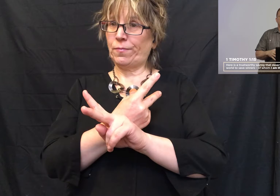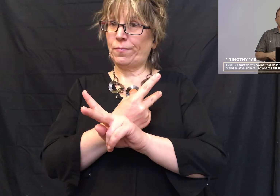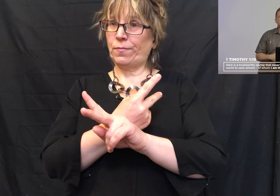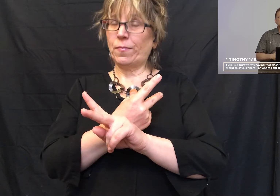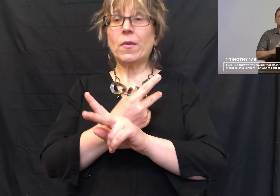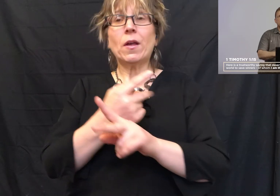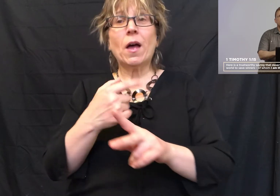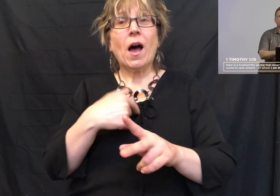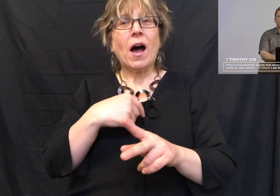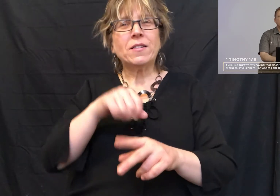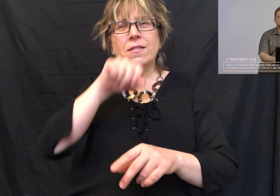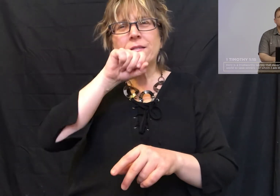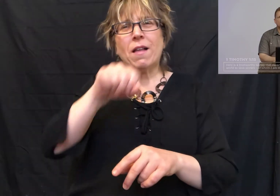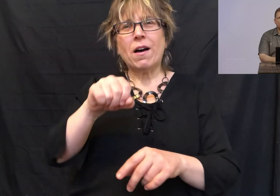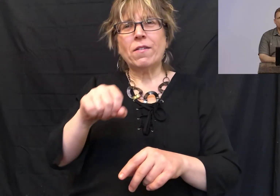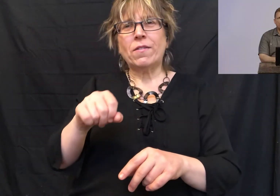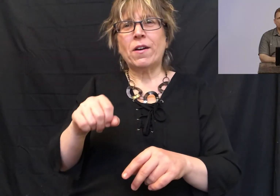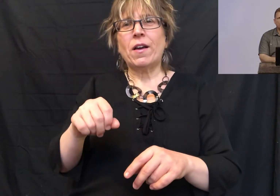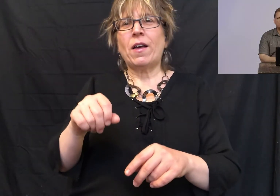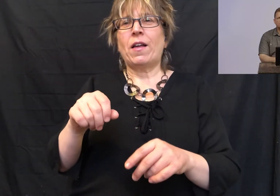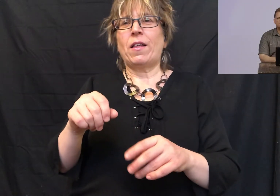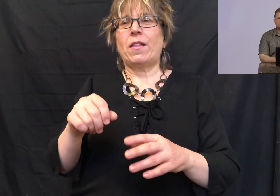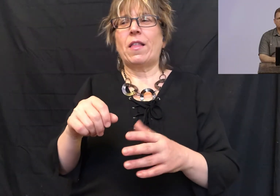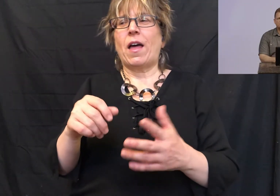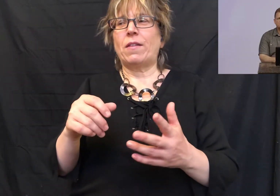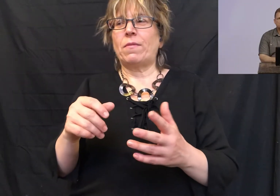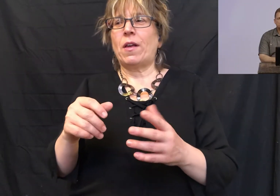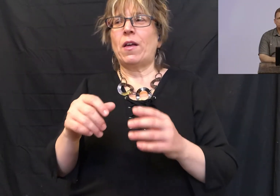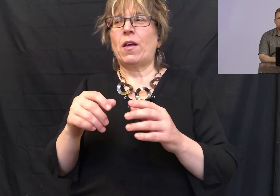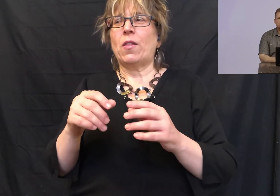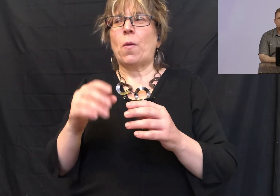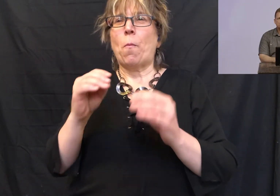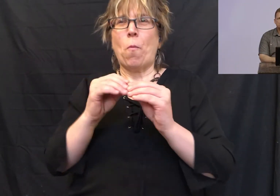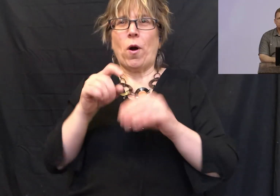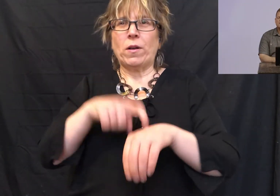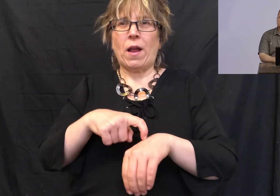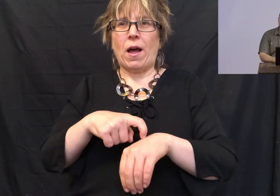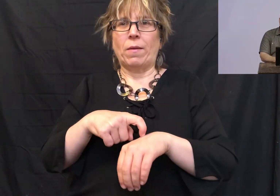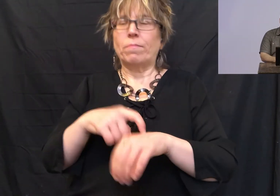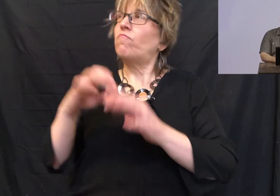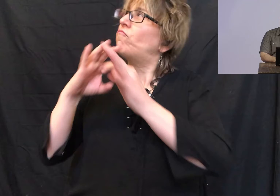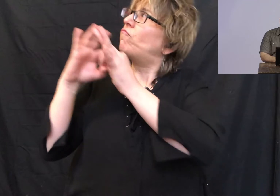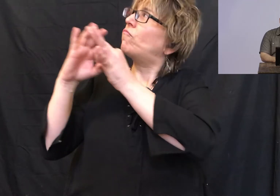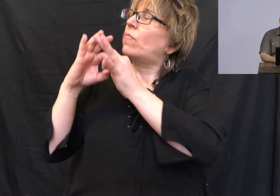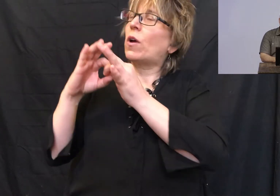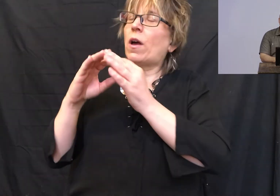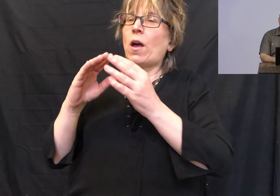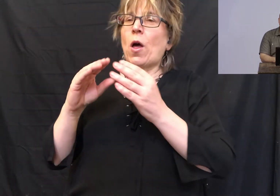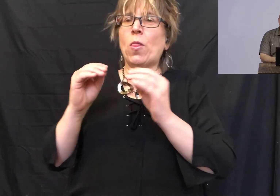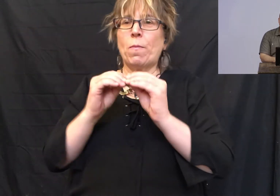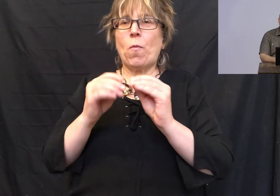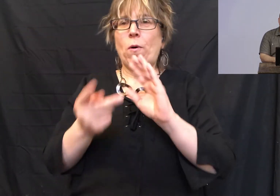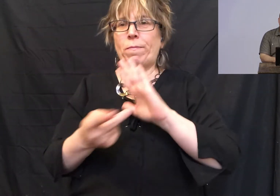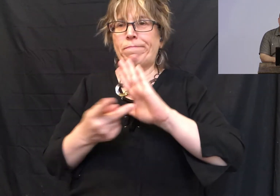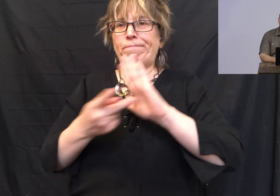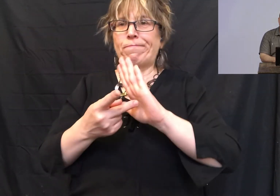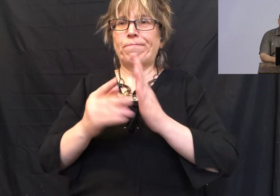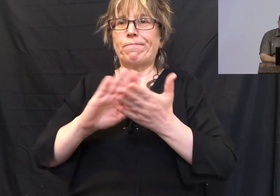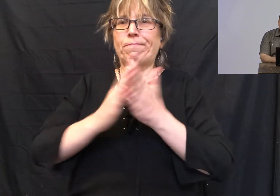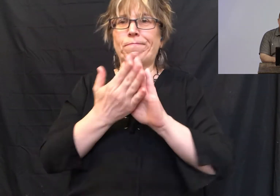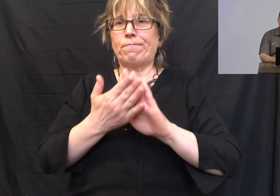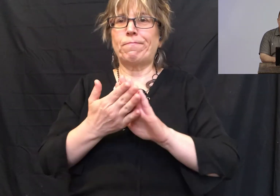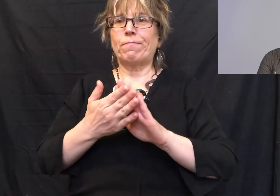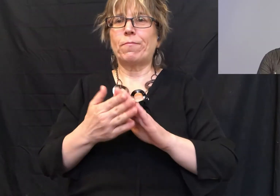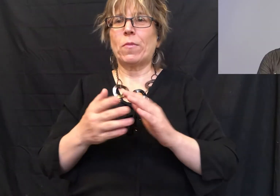I just love the fact that the longer Paul's walking with Jesus, the more vulnerable he is. The